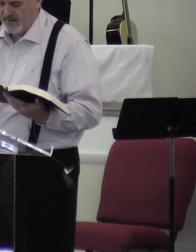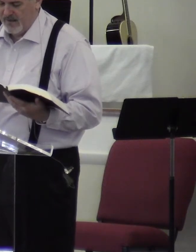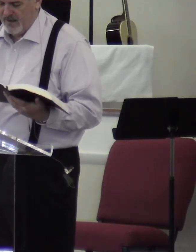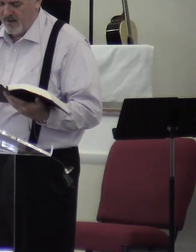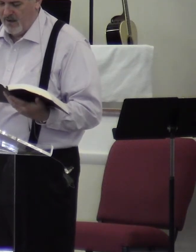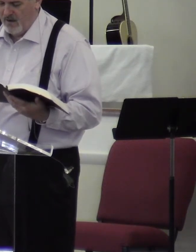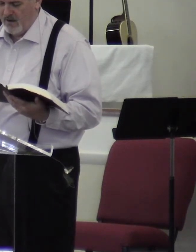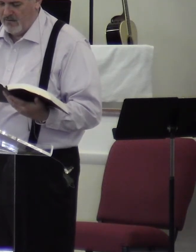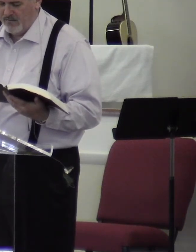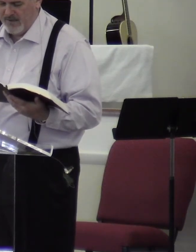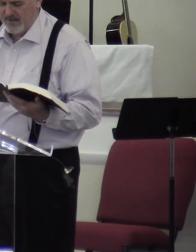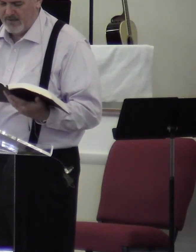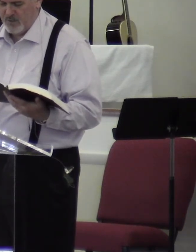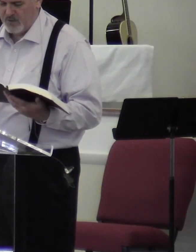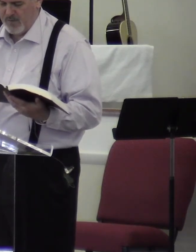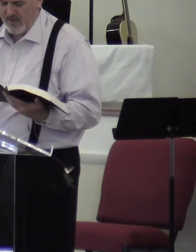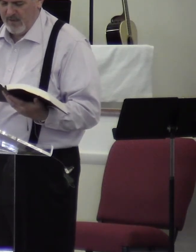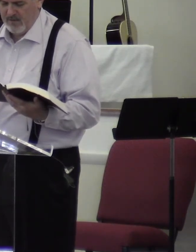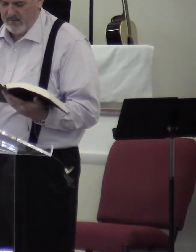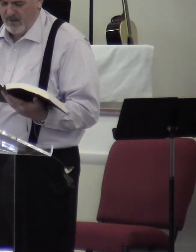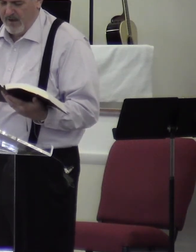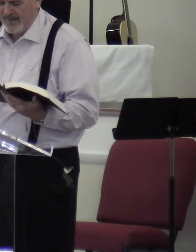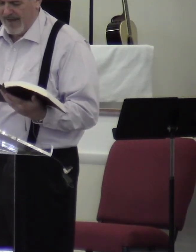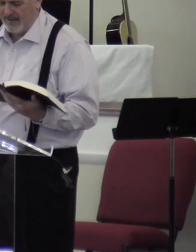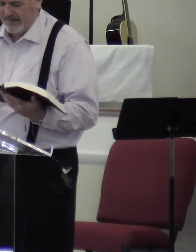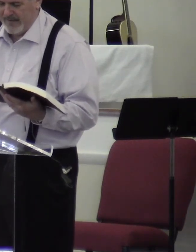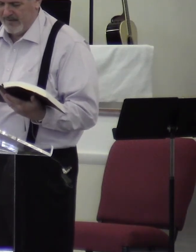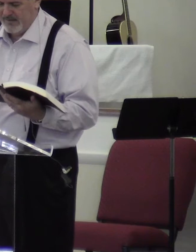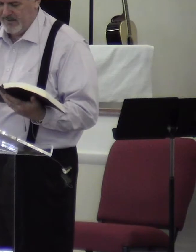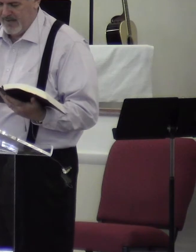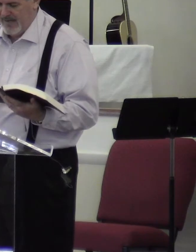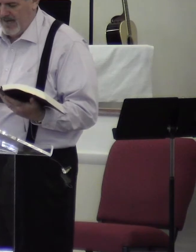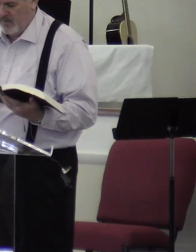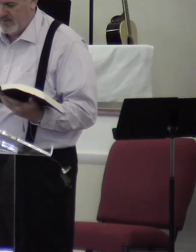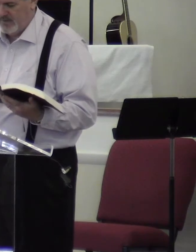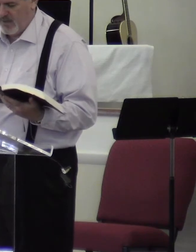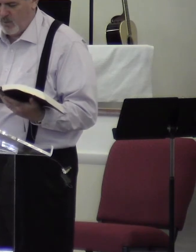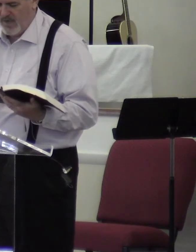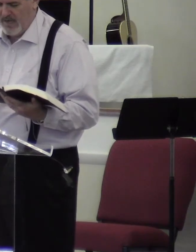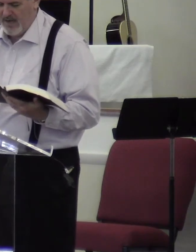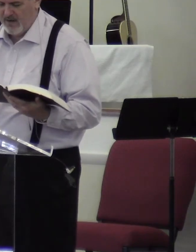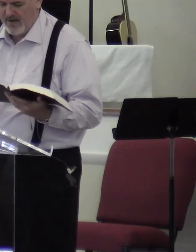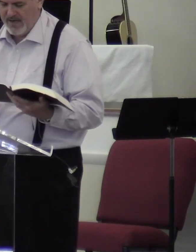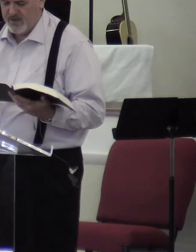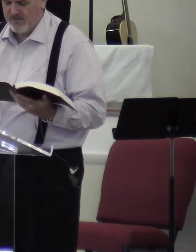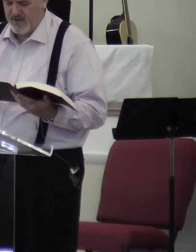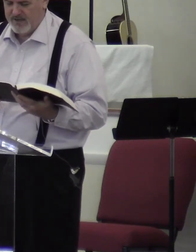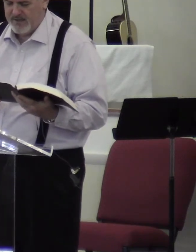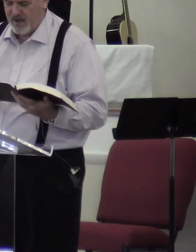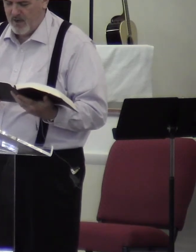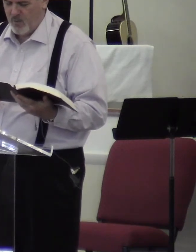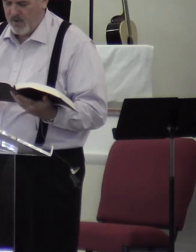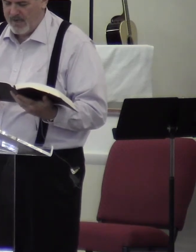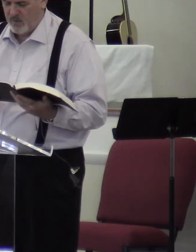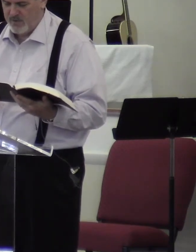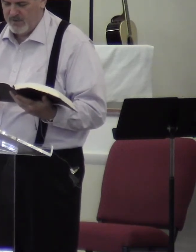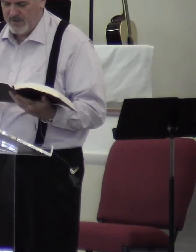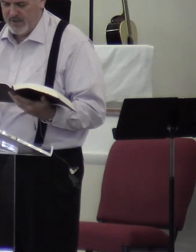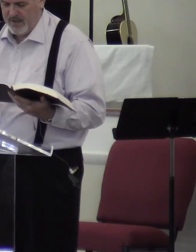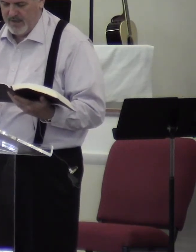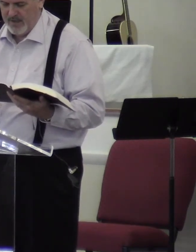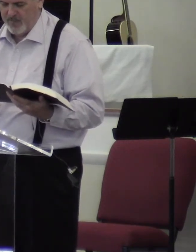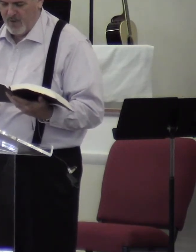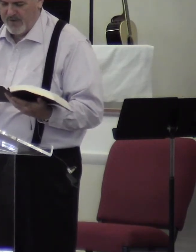ask, "Are all of these who are speaking not Galileans? How is it that we hear each of us in our own